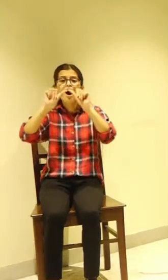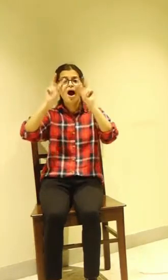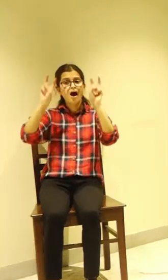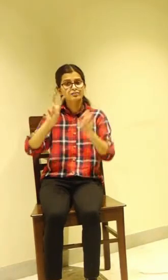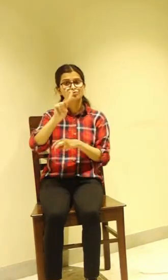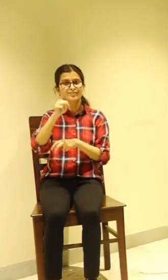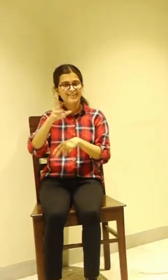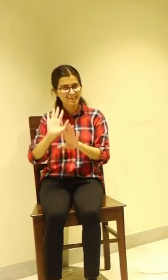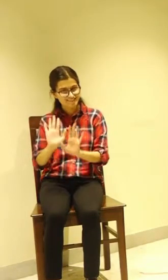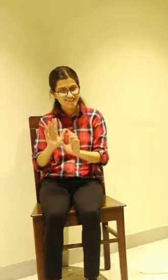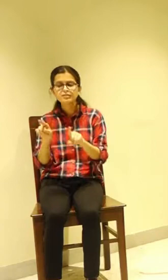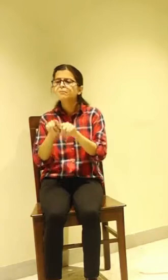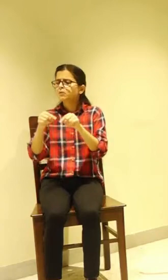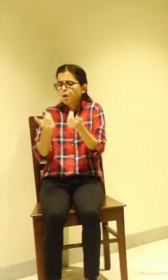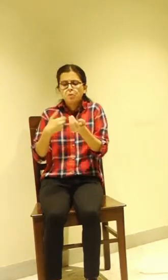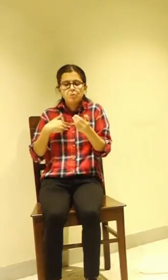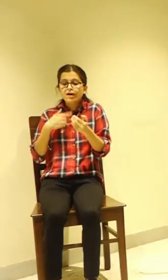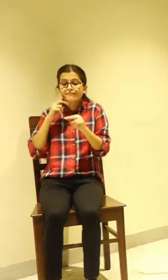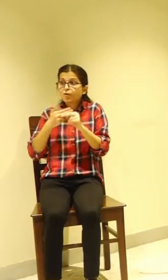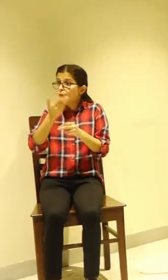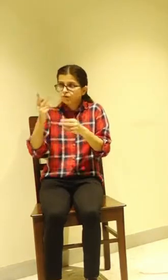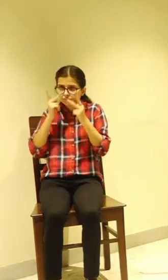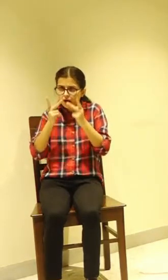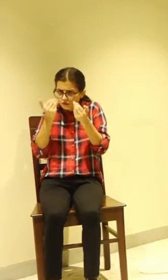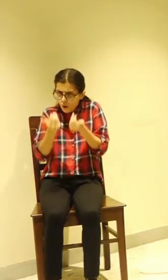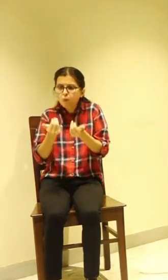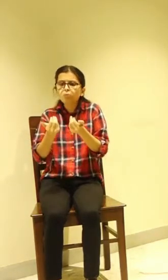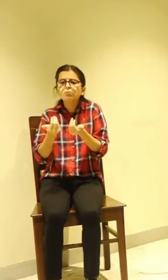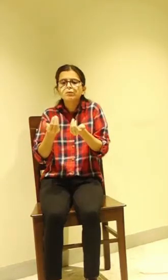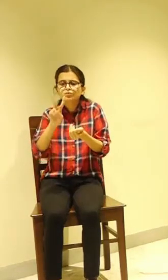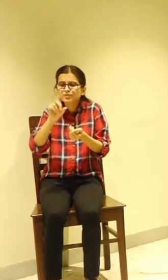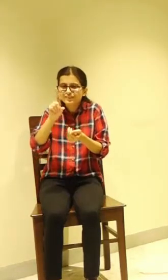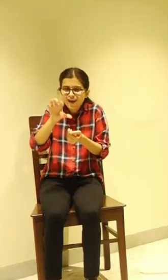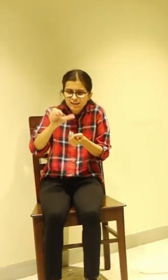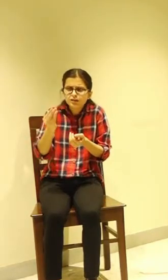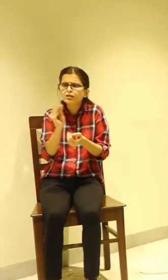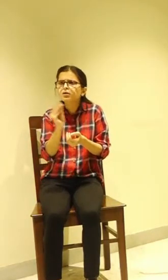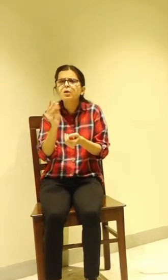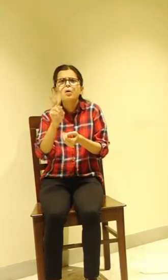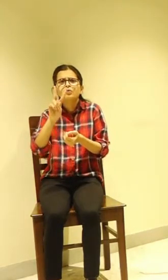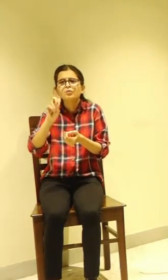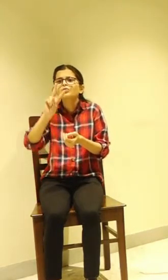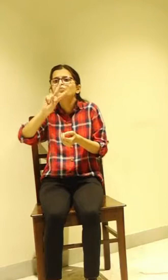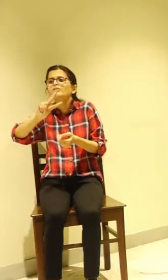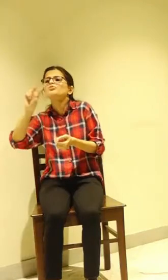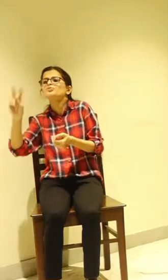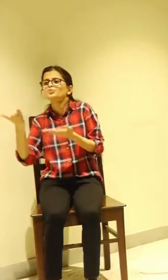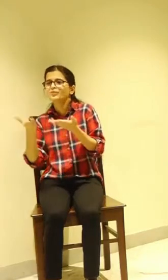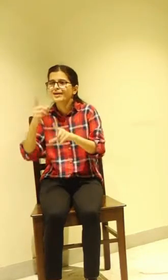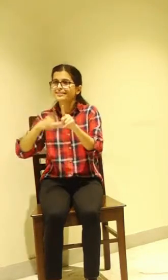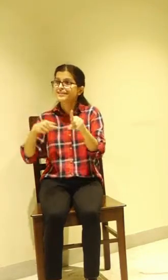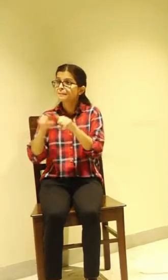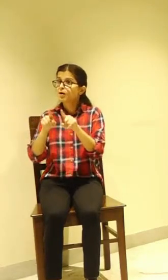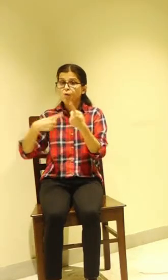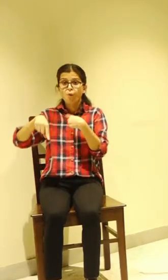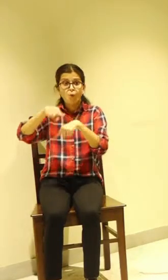place. And yet, if you come now to our present position in 2019, to now 2022, there has been the emergence